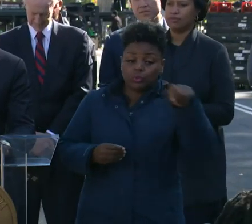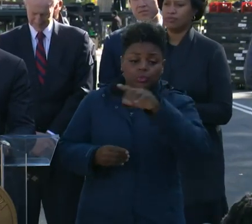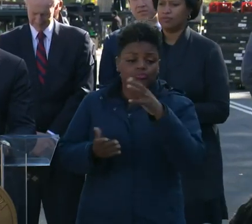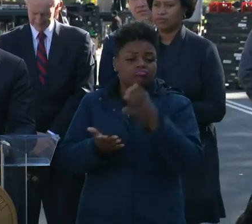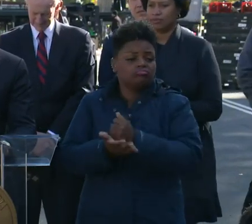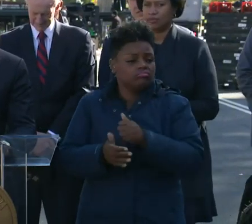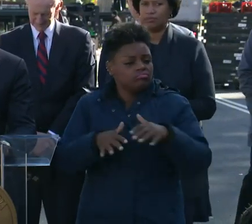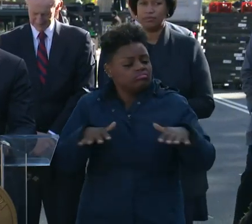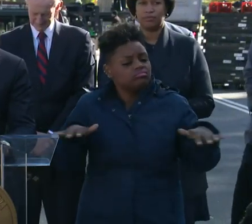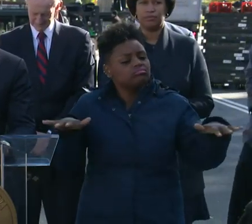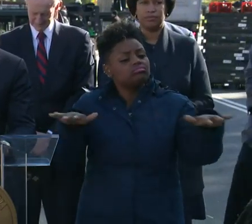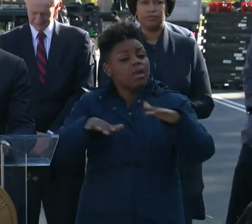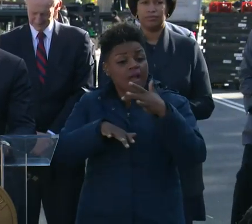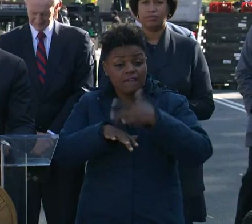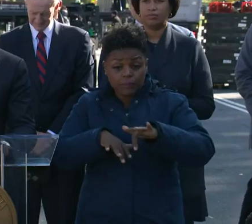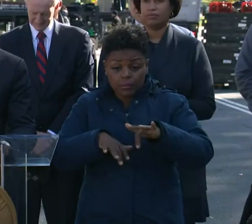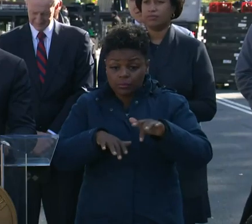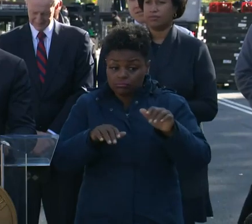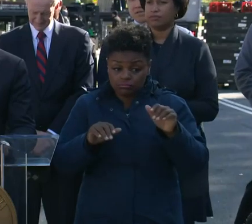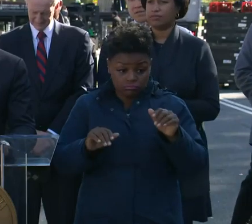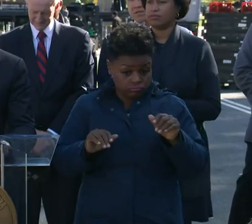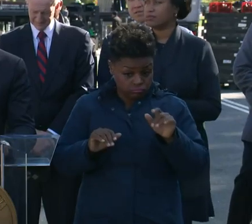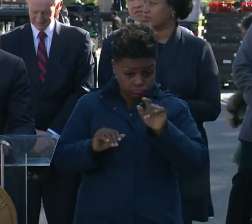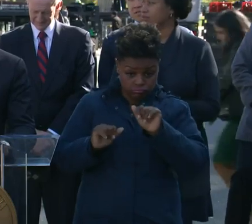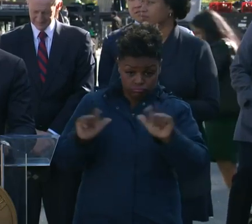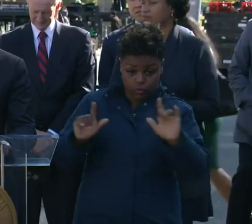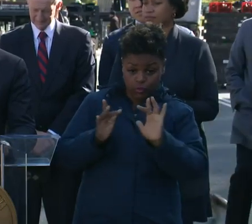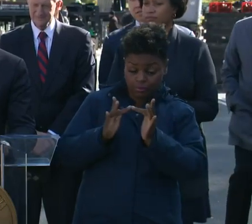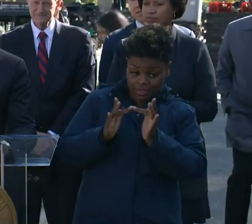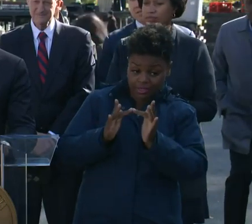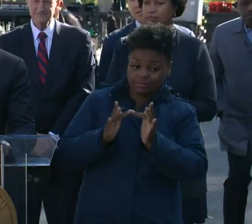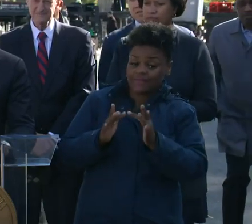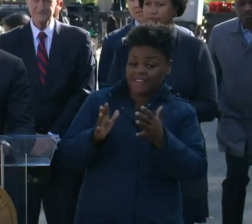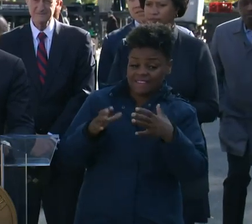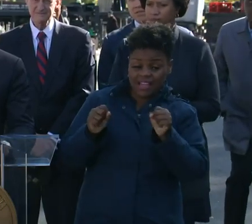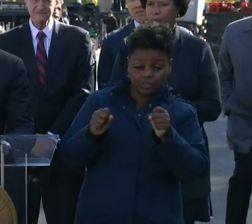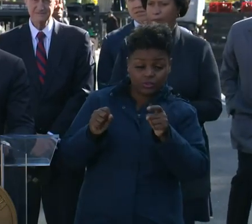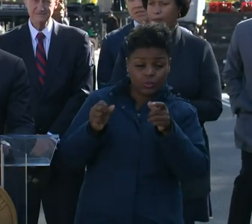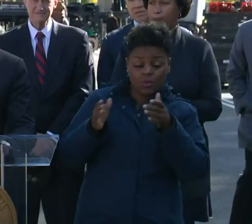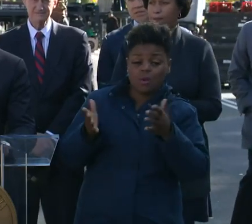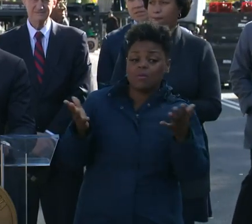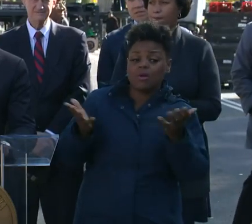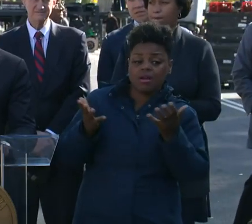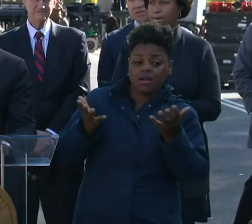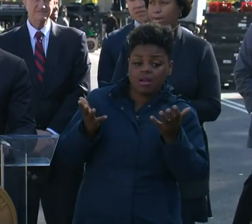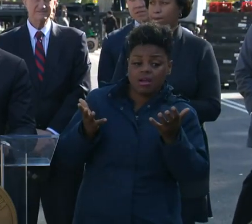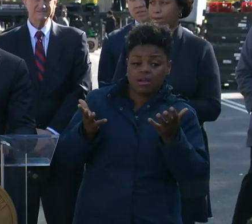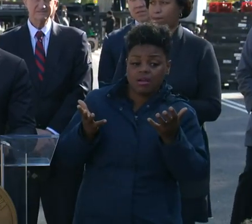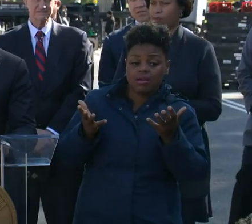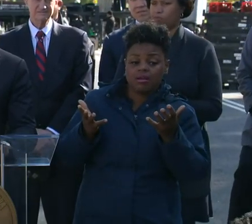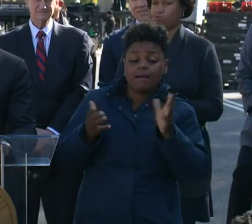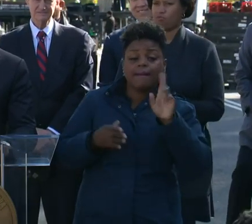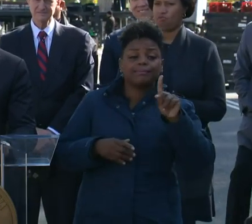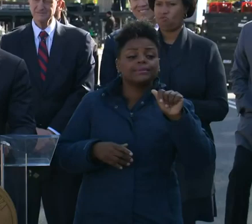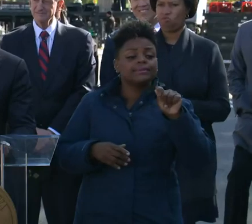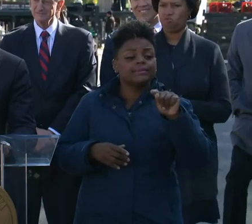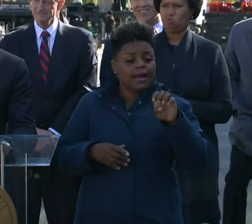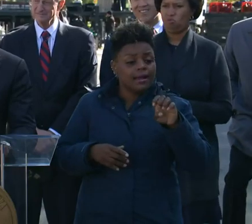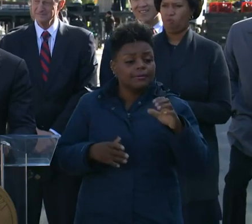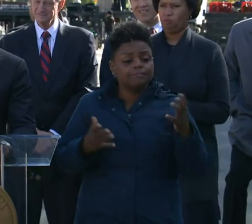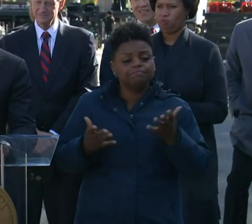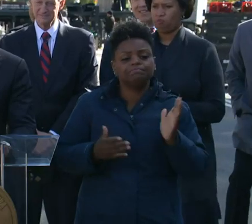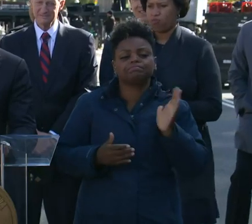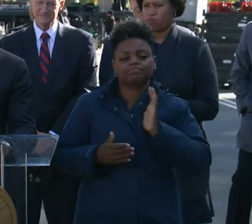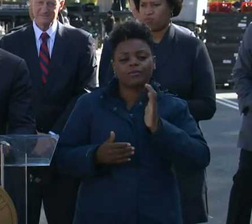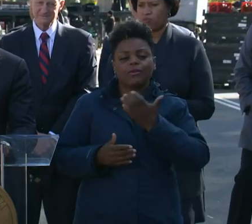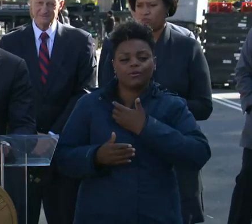sportscapital.dc.gov. And as Director Rodriguez said, the fastest way to receive transit and safety updates is from our district